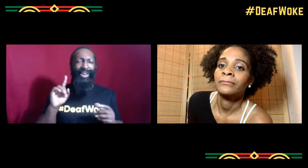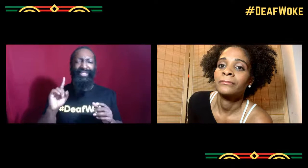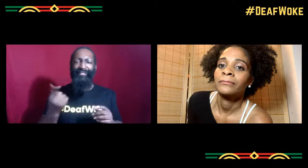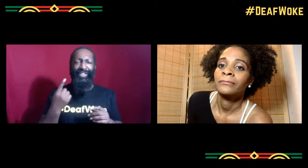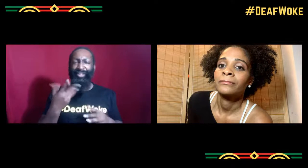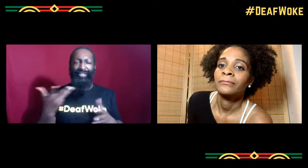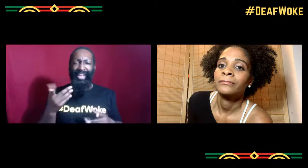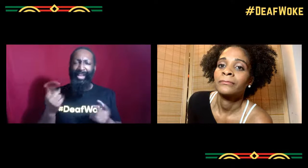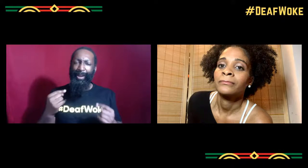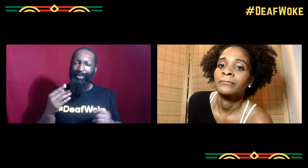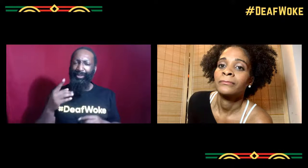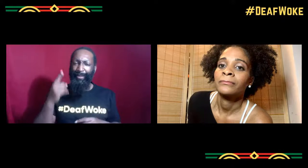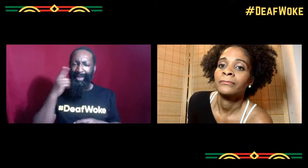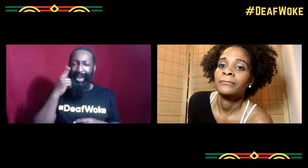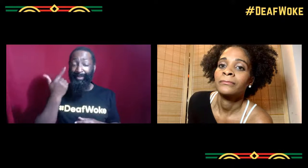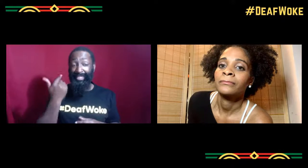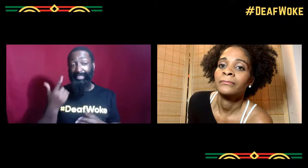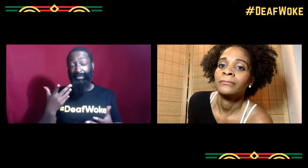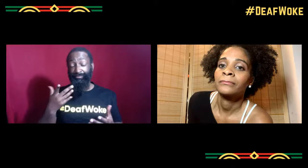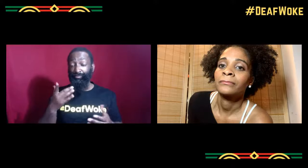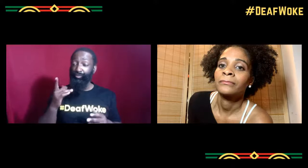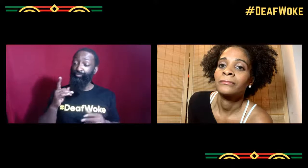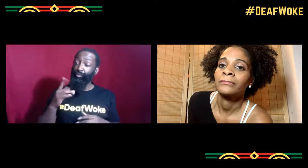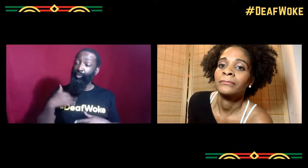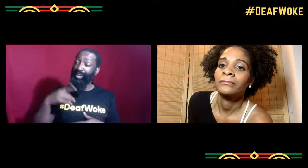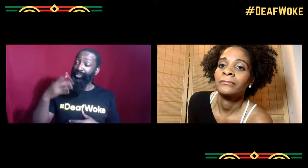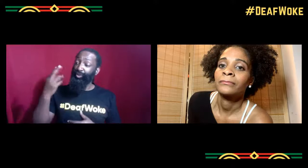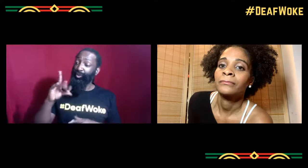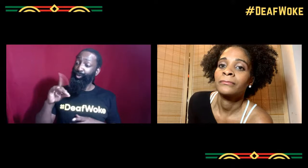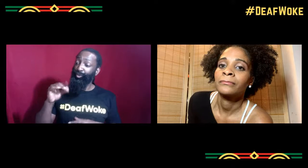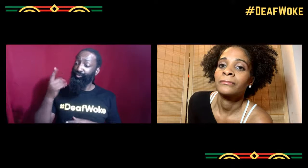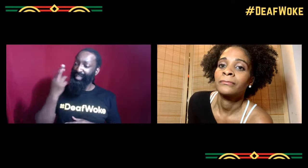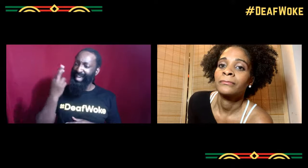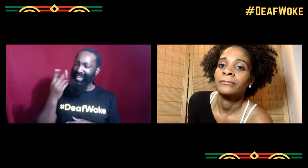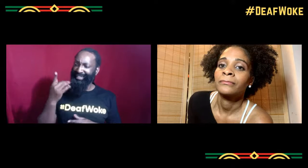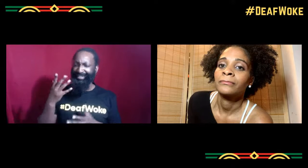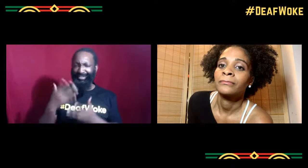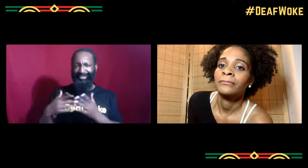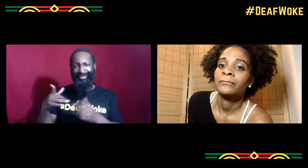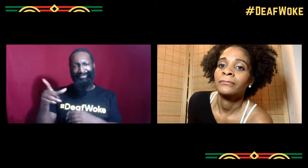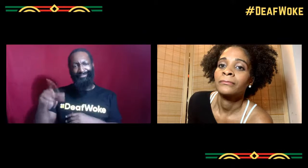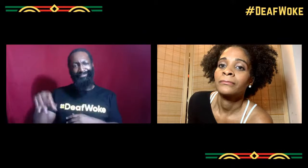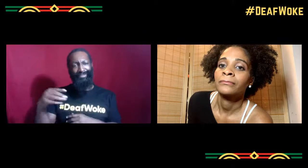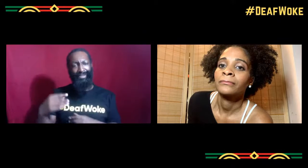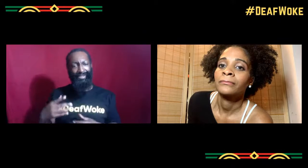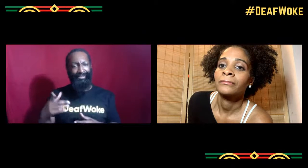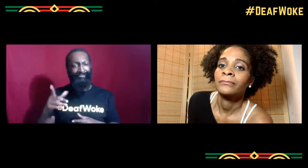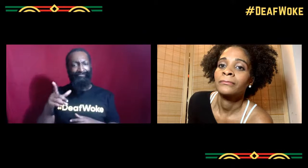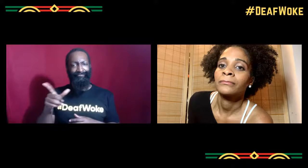So, you know, supporting Black business. What's the first thing that comes to mind?